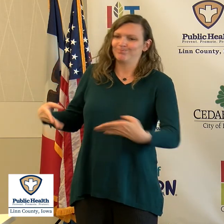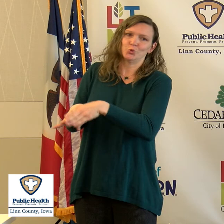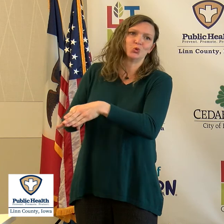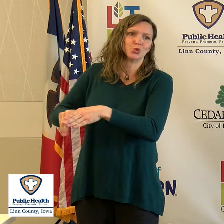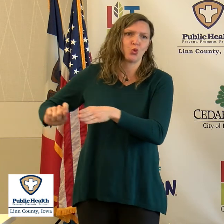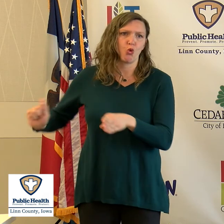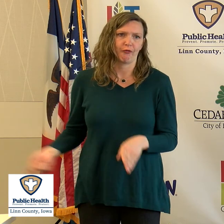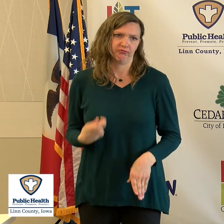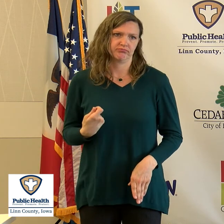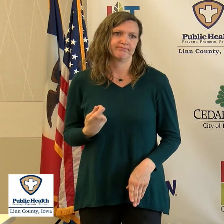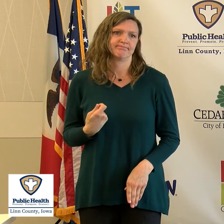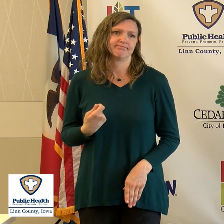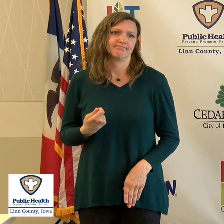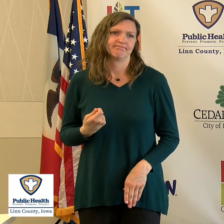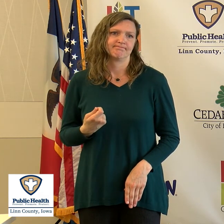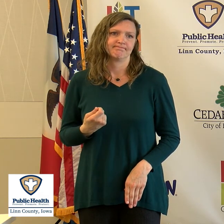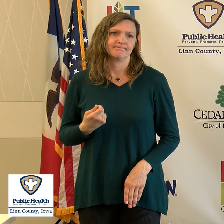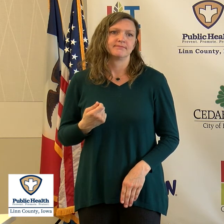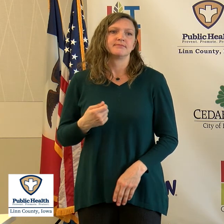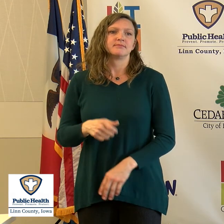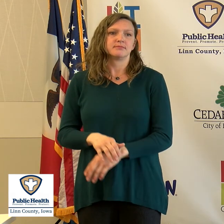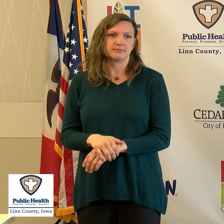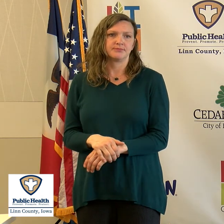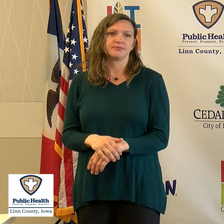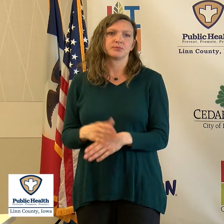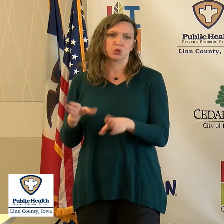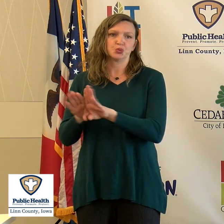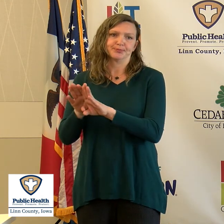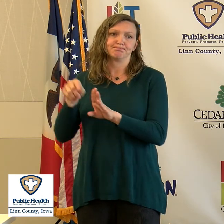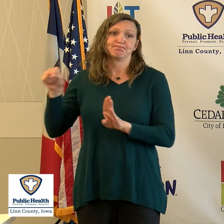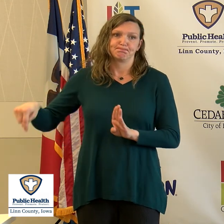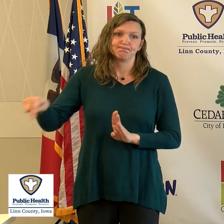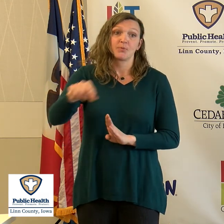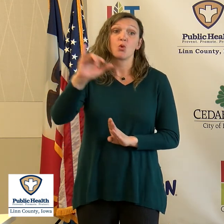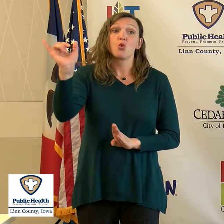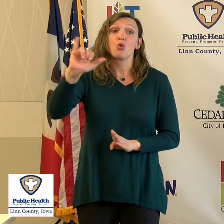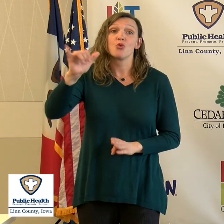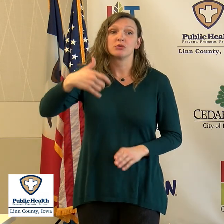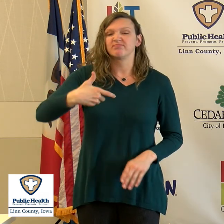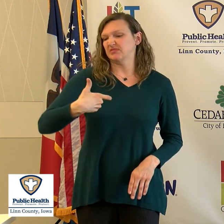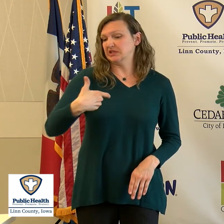Disc Golf Courses at the end of business today.